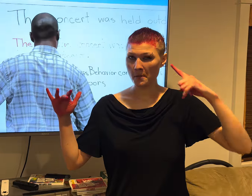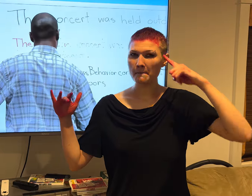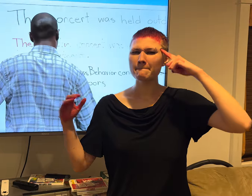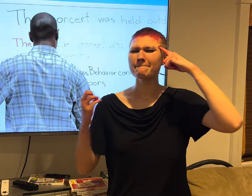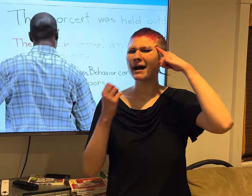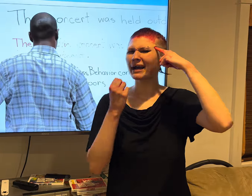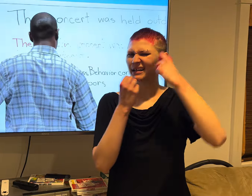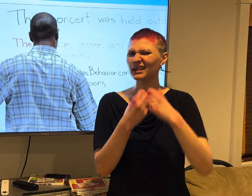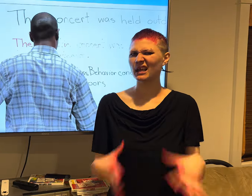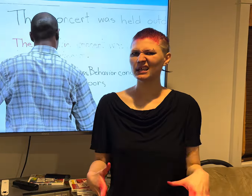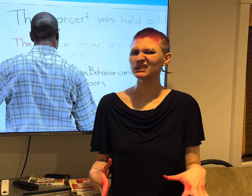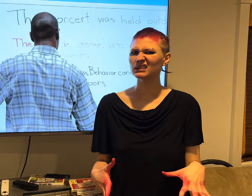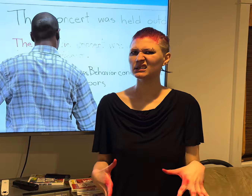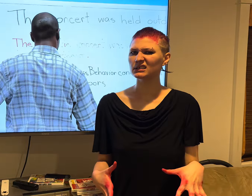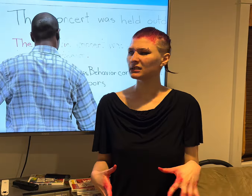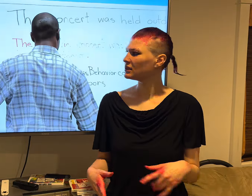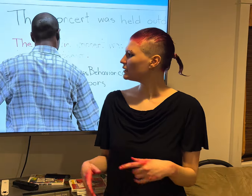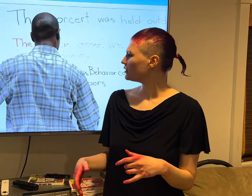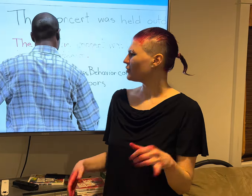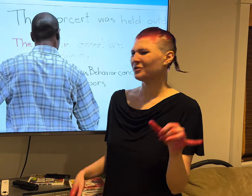Does everybody like a family, you guys?